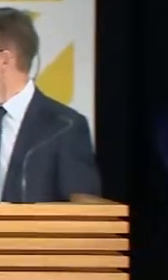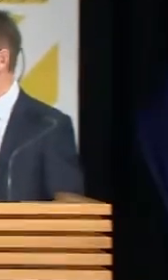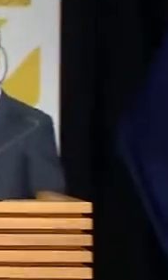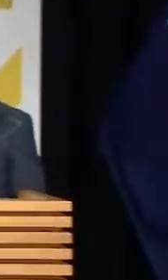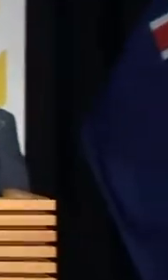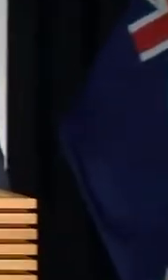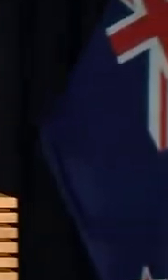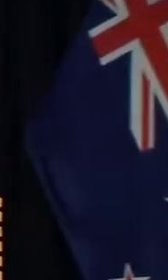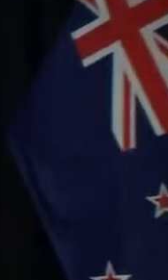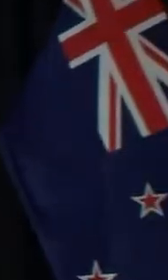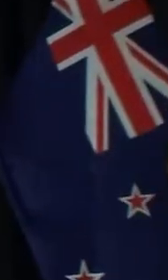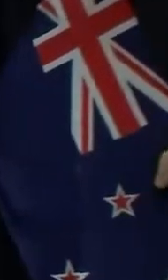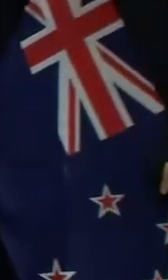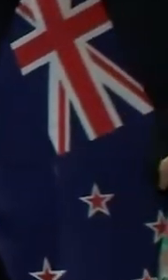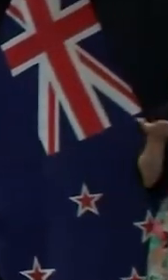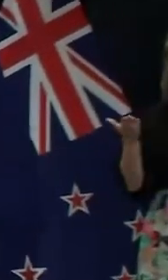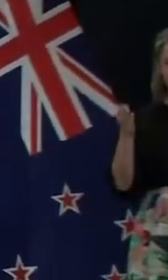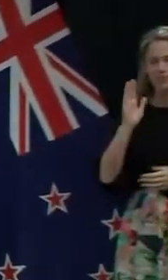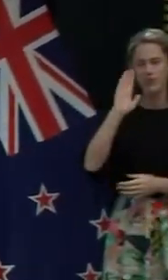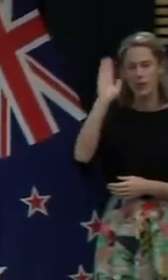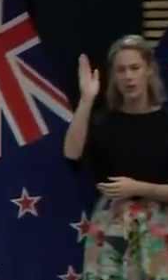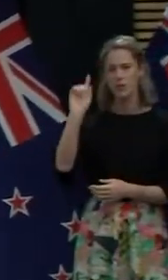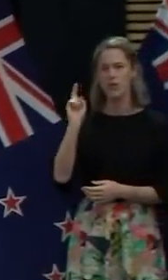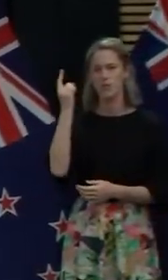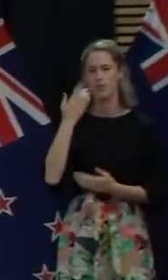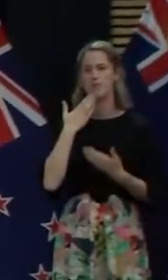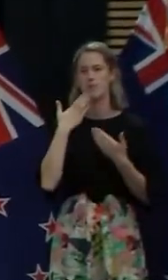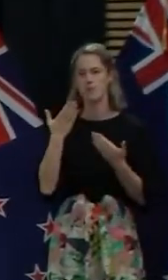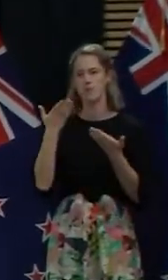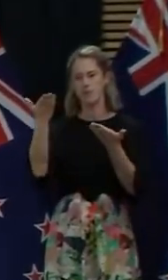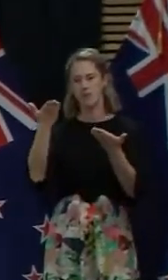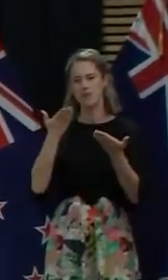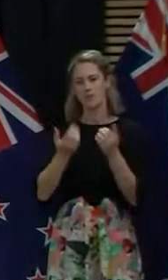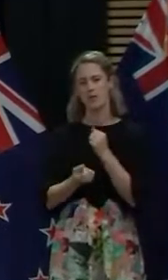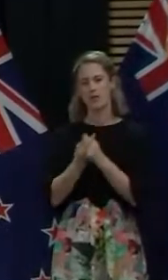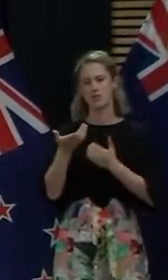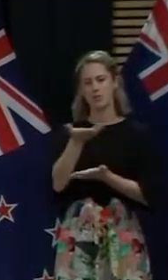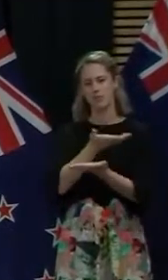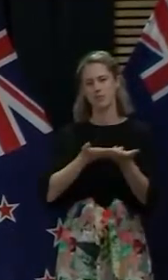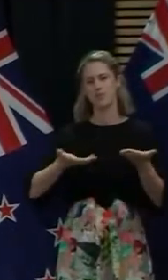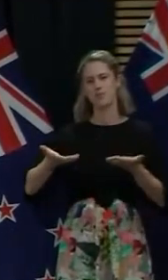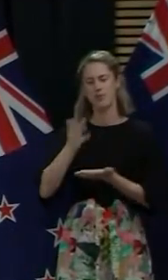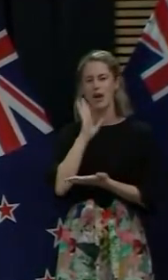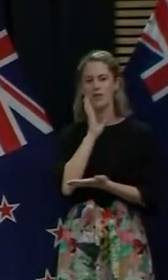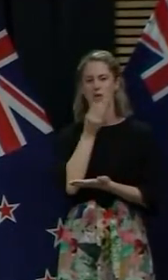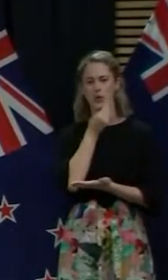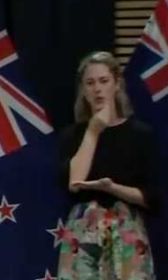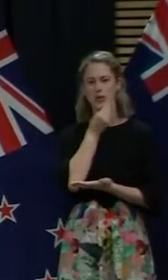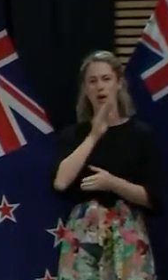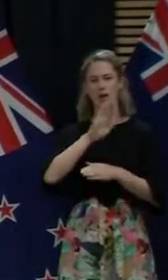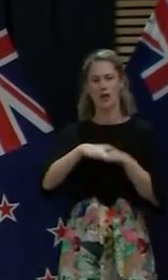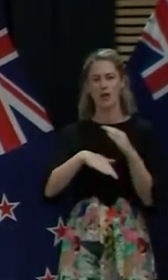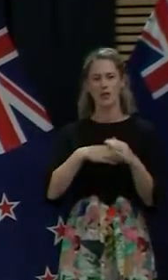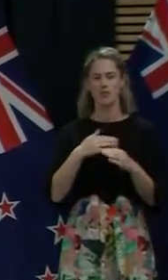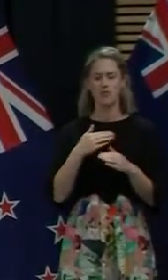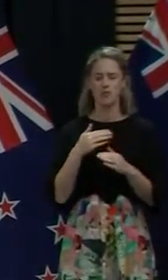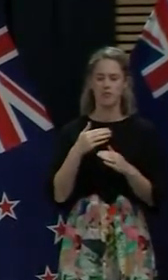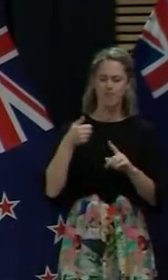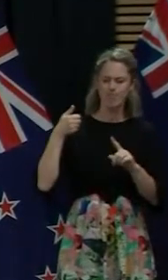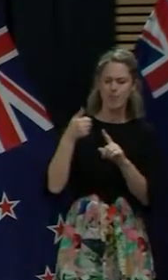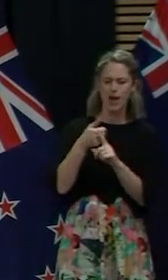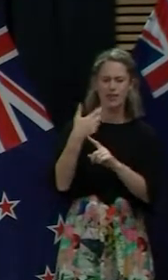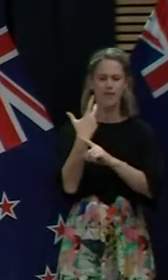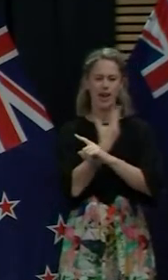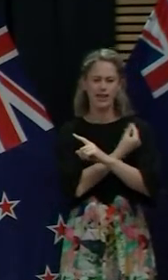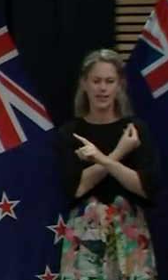Tēnā koutou katoa. Kia ora, Prime Minister. Thanks for giving me an opportunity to talk this afternoon about our latest work on modelling the effects of